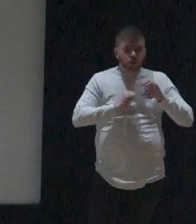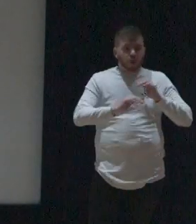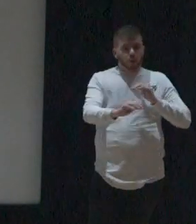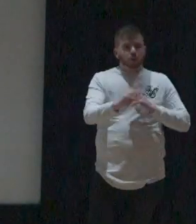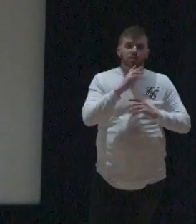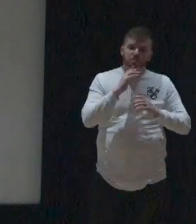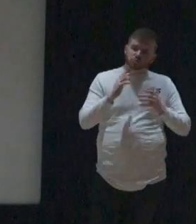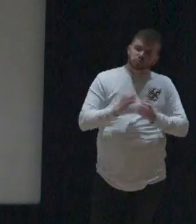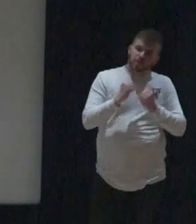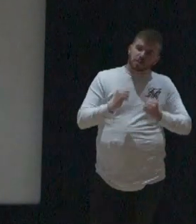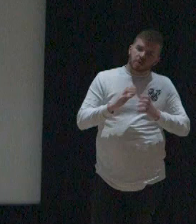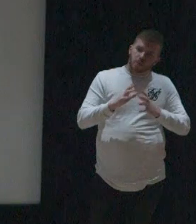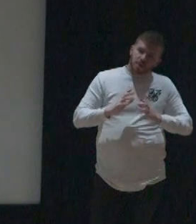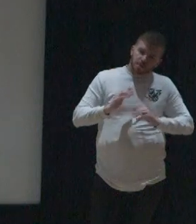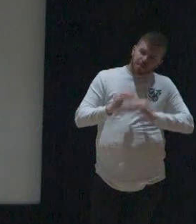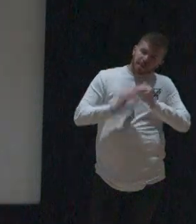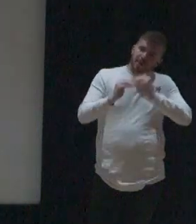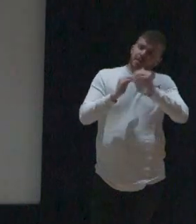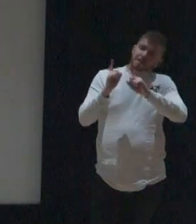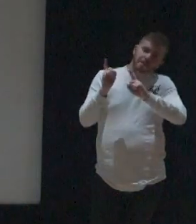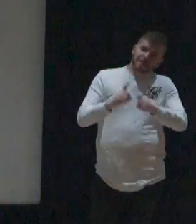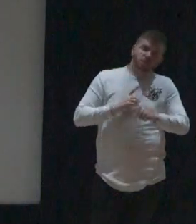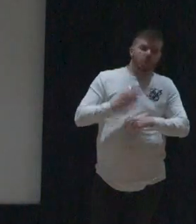our world building, and it keeps constantly calling back to our design pillars.